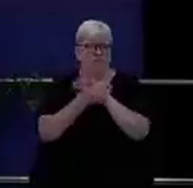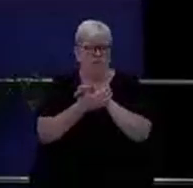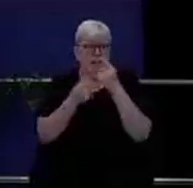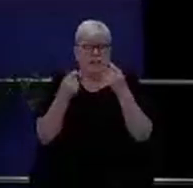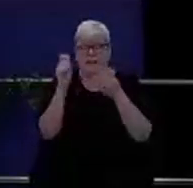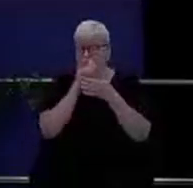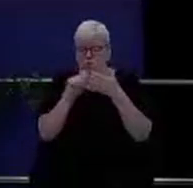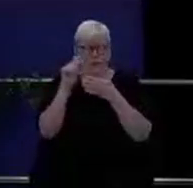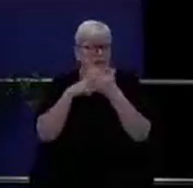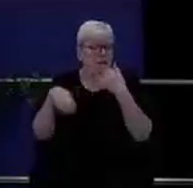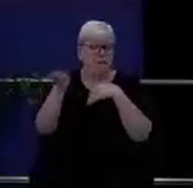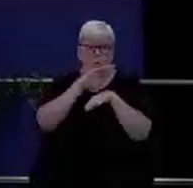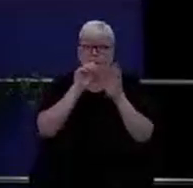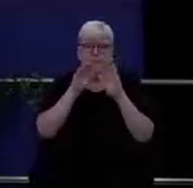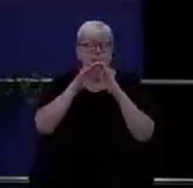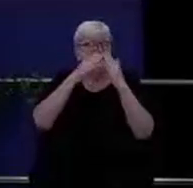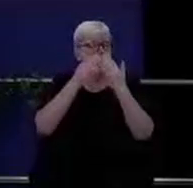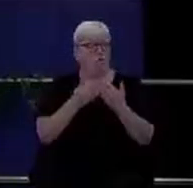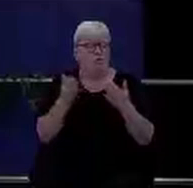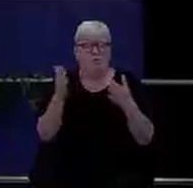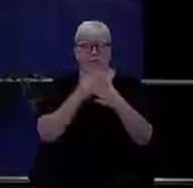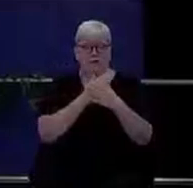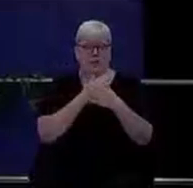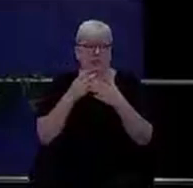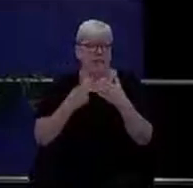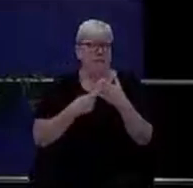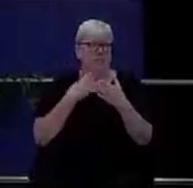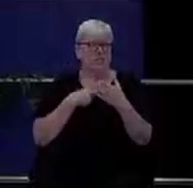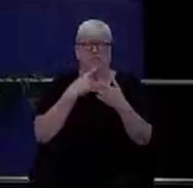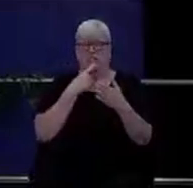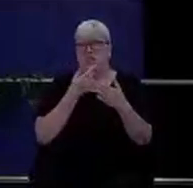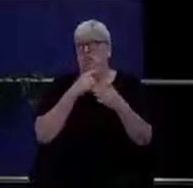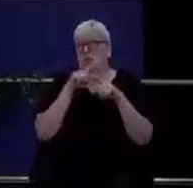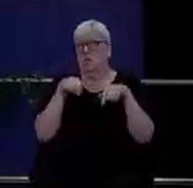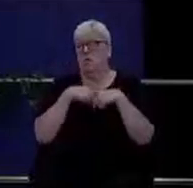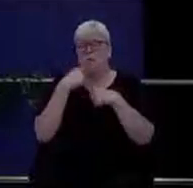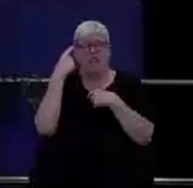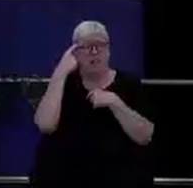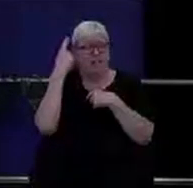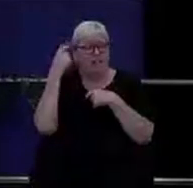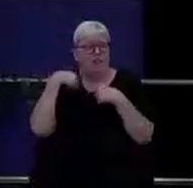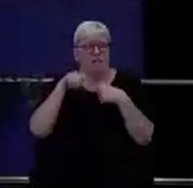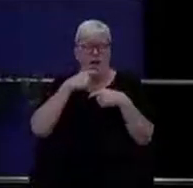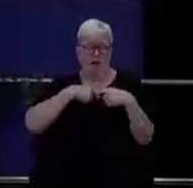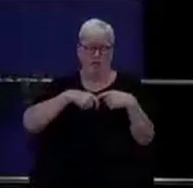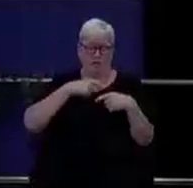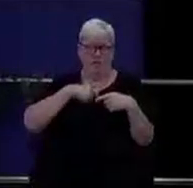these books, at first I found myself saying, well, we think of other species because of Aristotle or